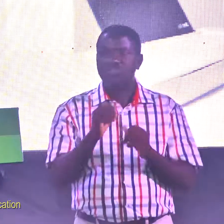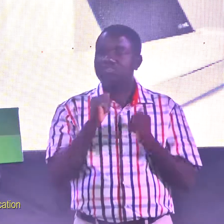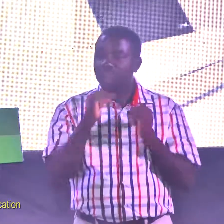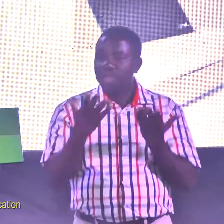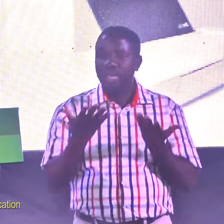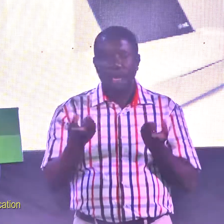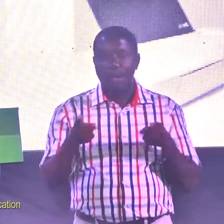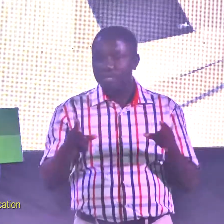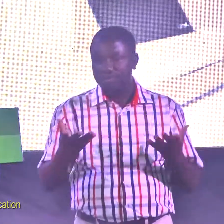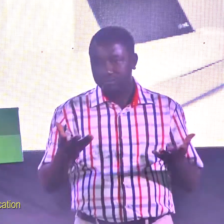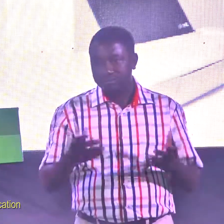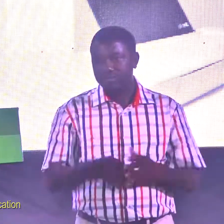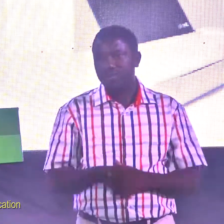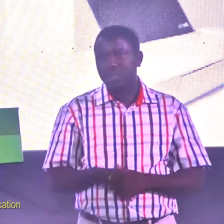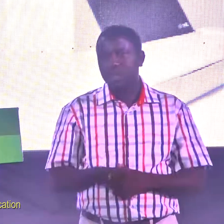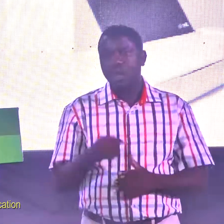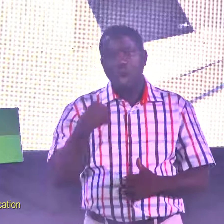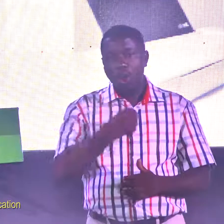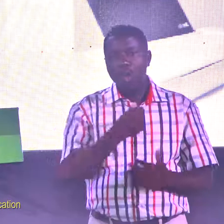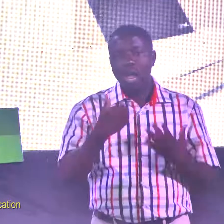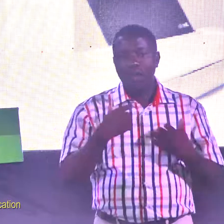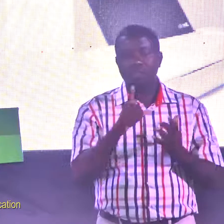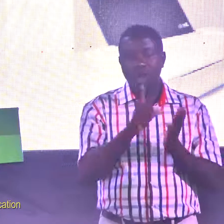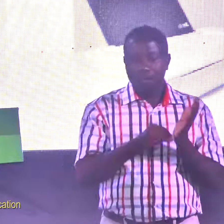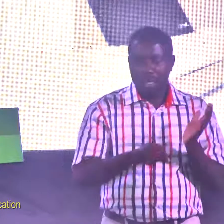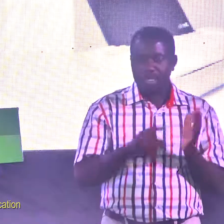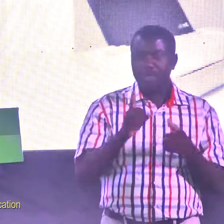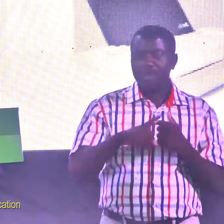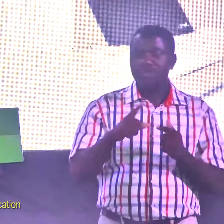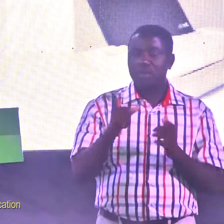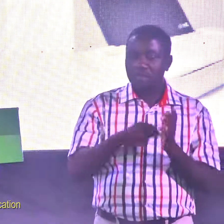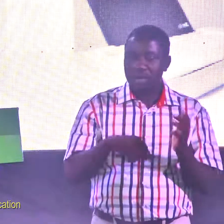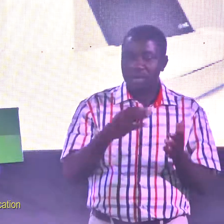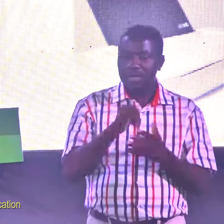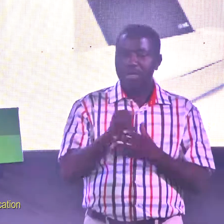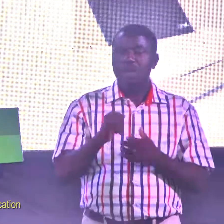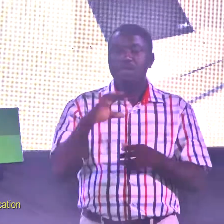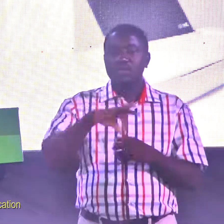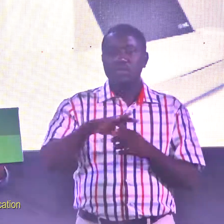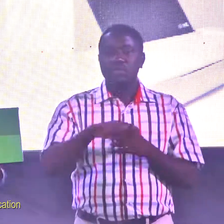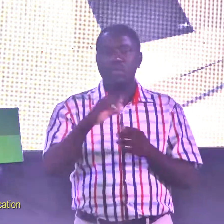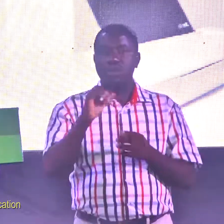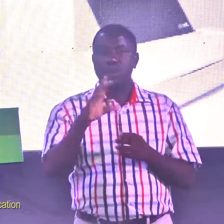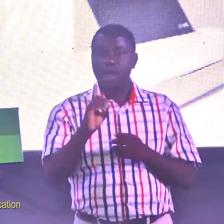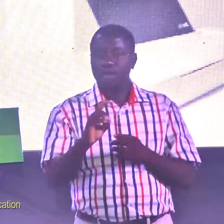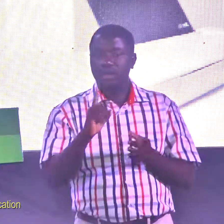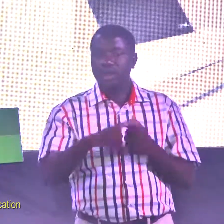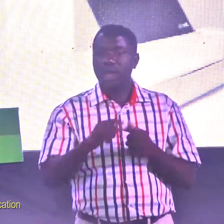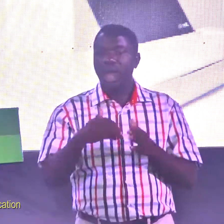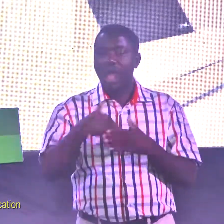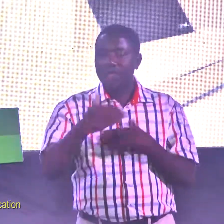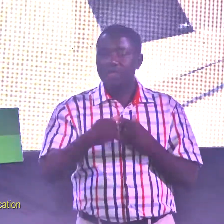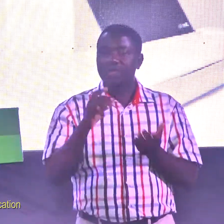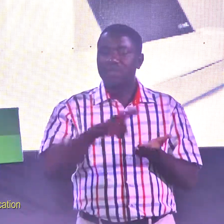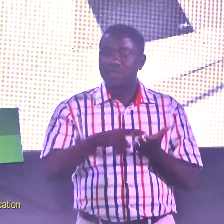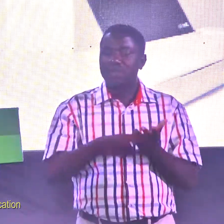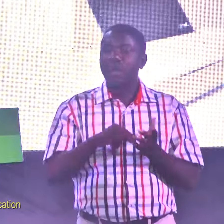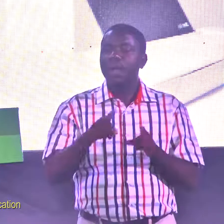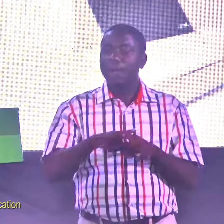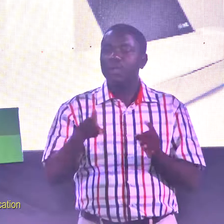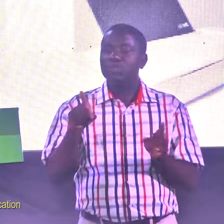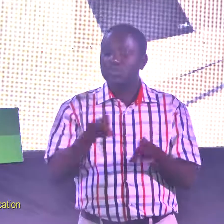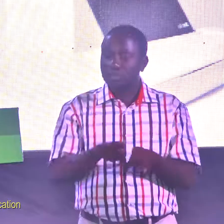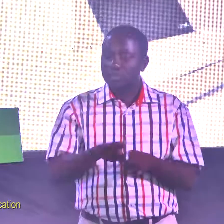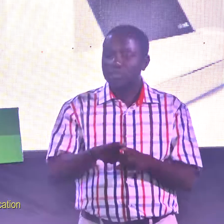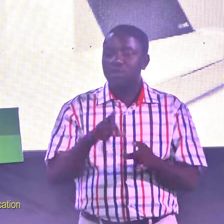not crash. We had a printer to print out the voter's card immediately after registration, but also included